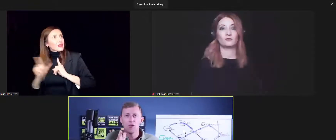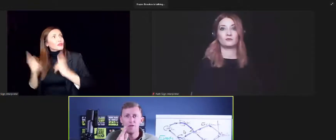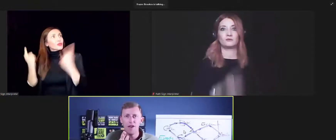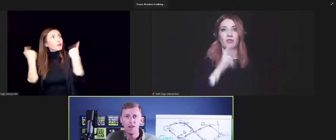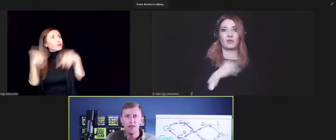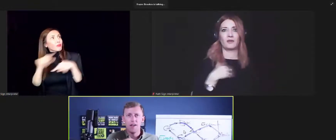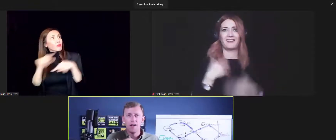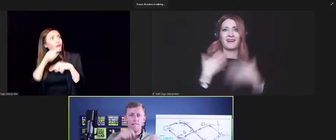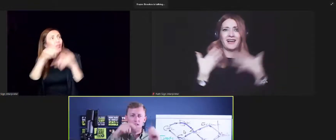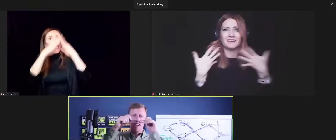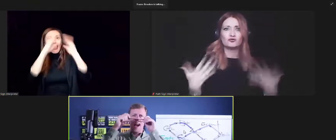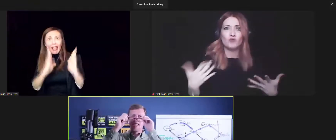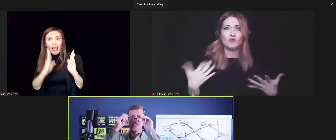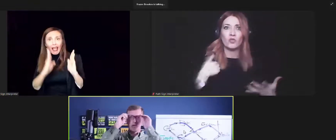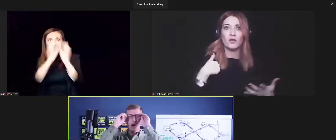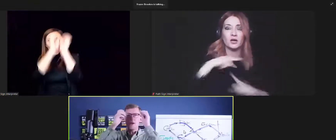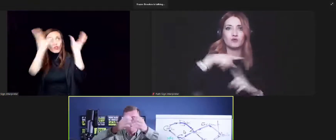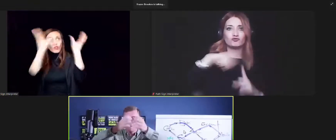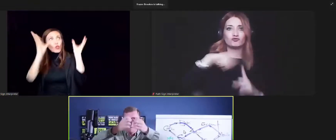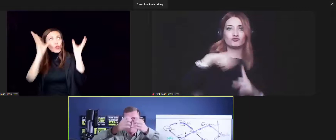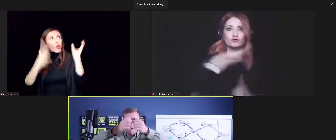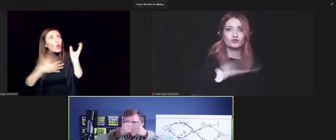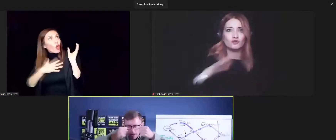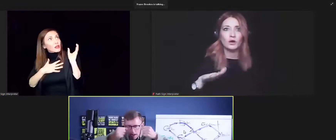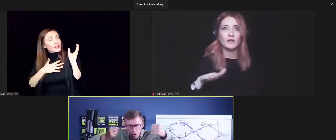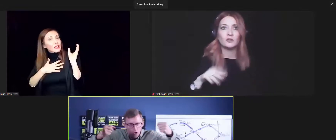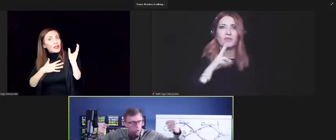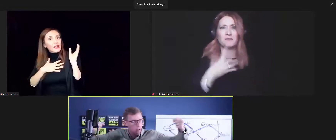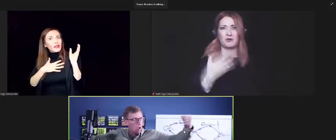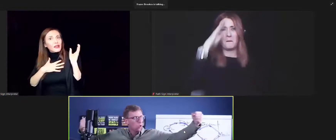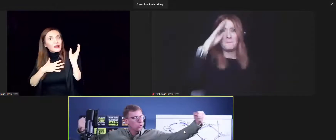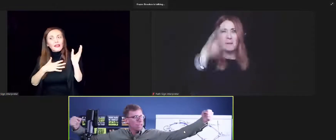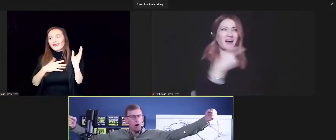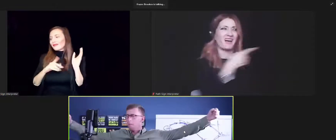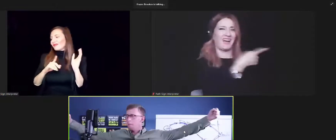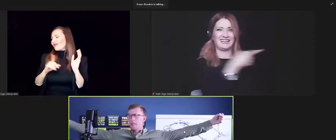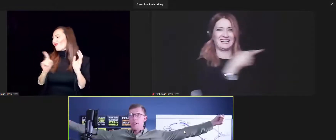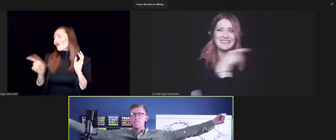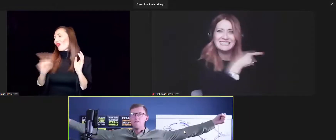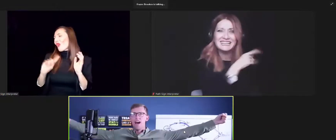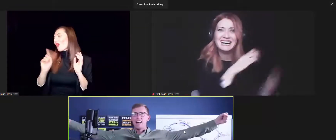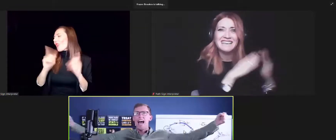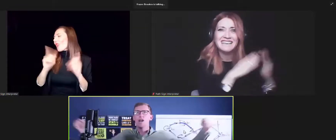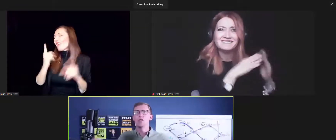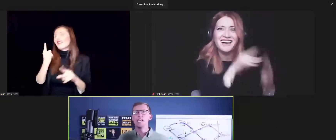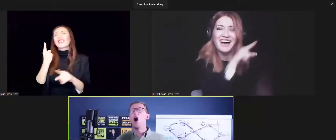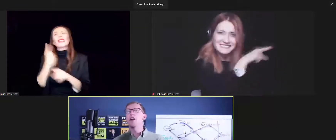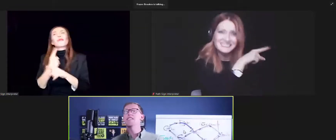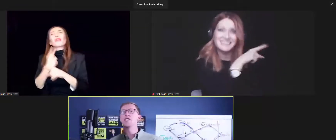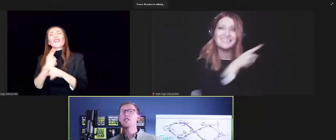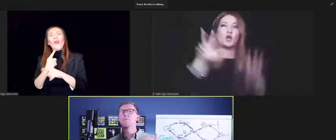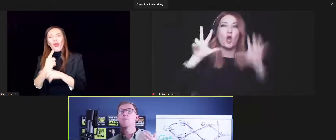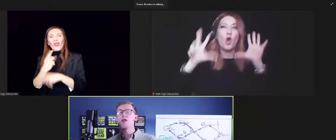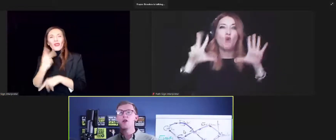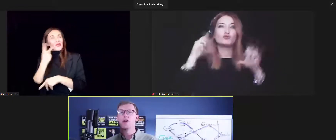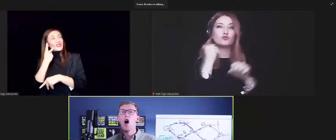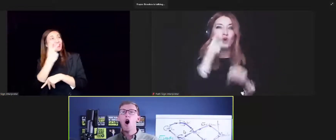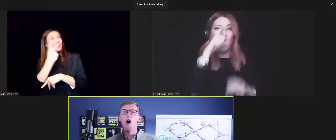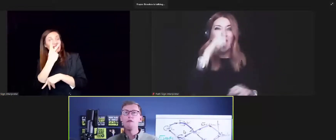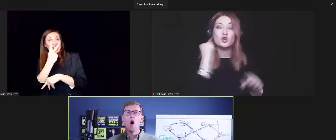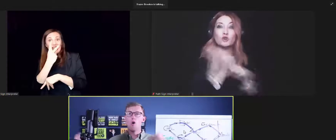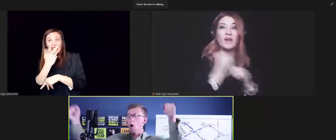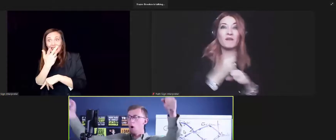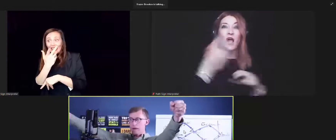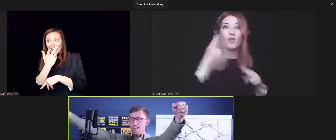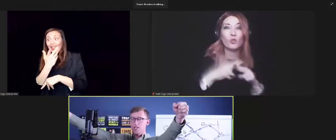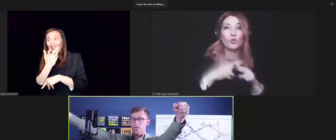good vision. And he got a piece of paper, he scrolled it up, and he held the artist's impression of the